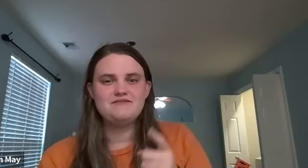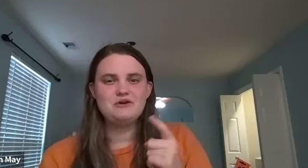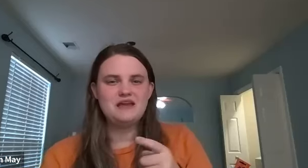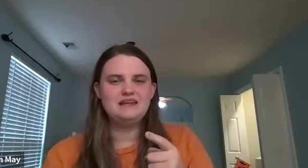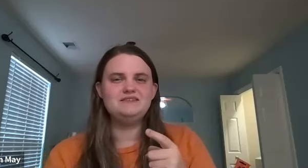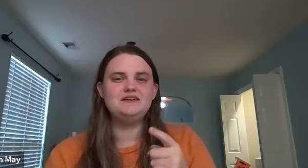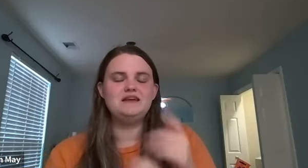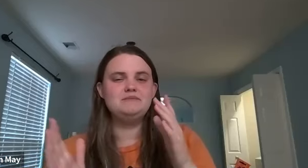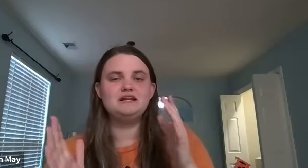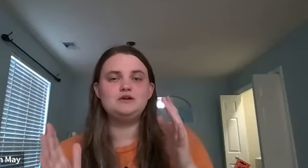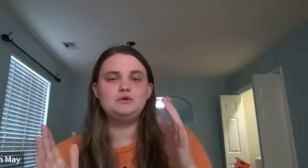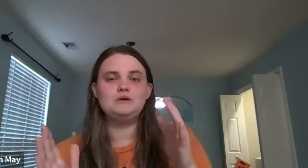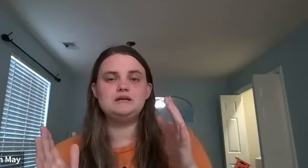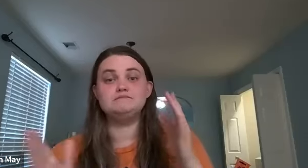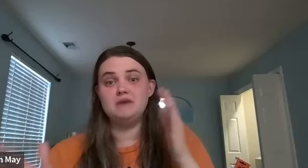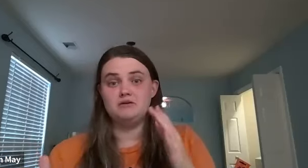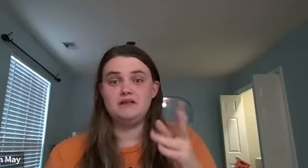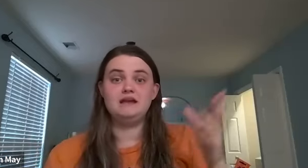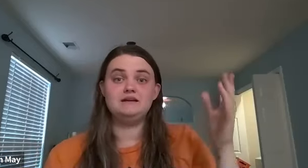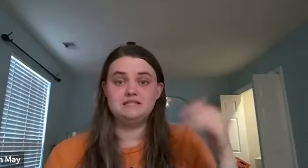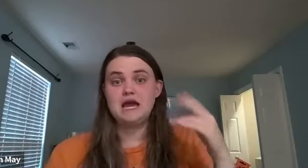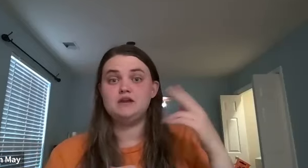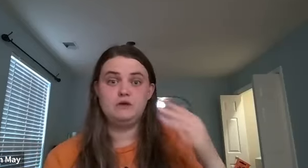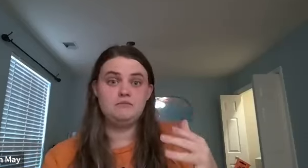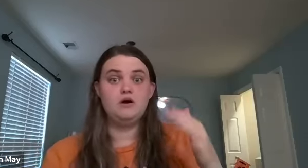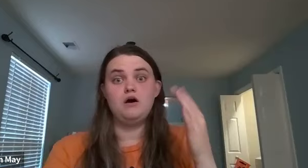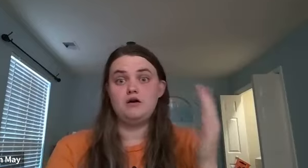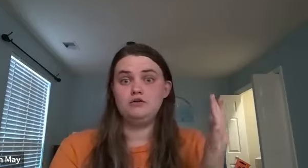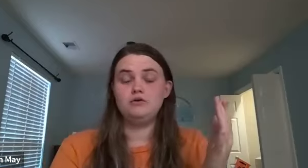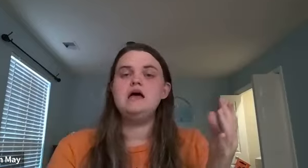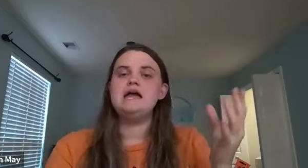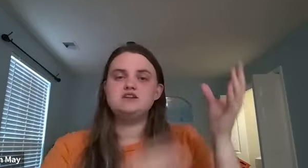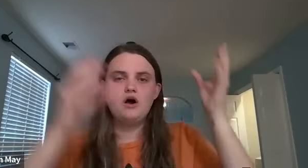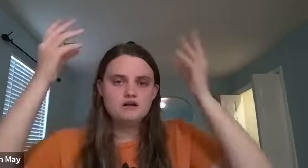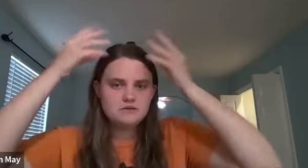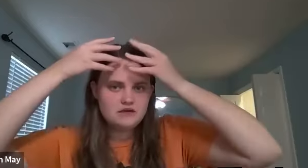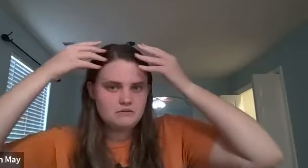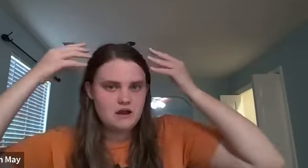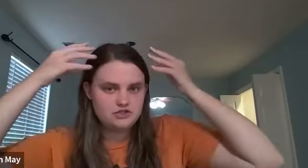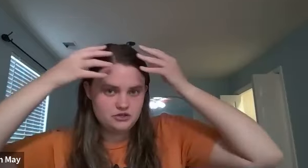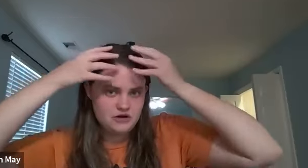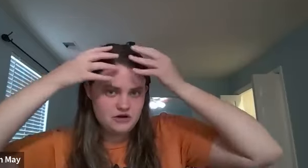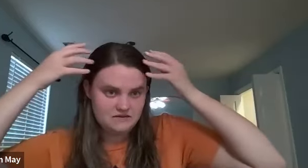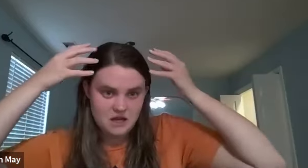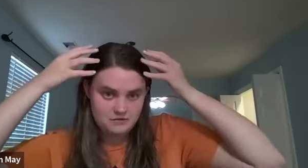for anybody who is male, like dad, grandpa, uncle, it's all going to be around your head, the top of your